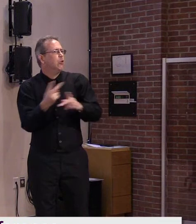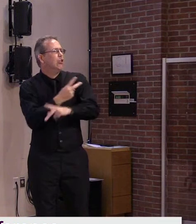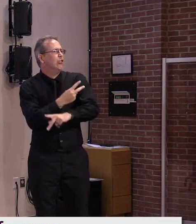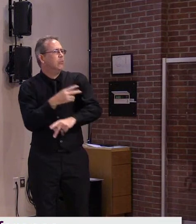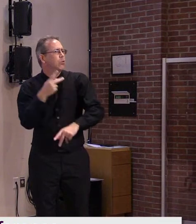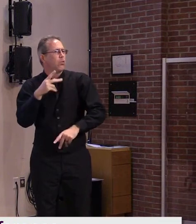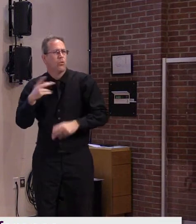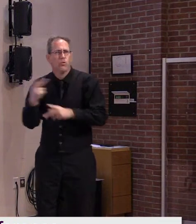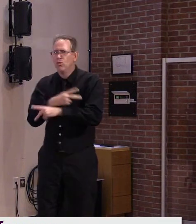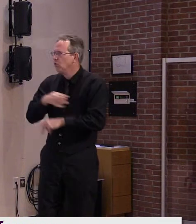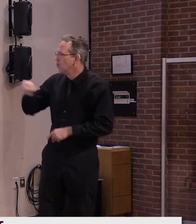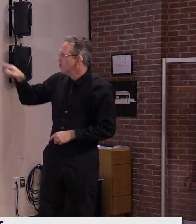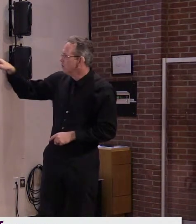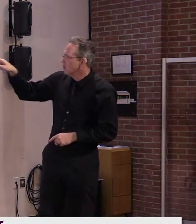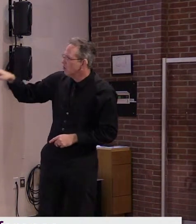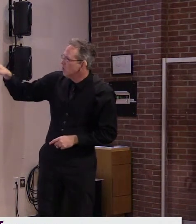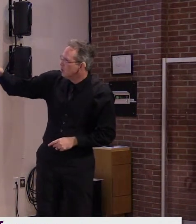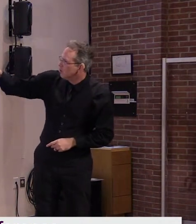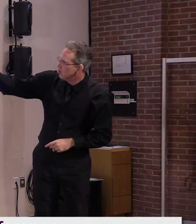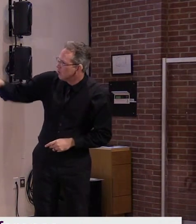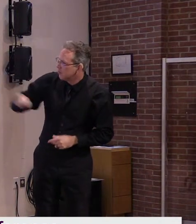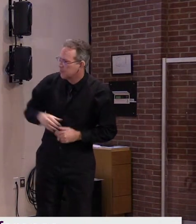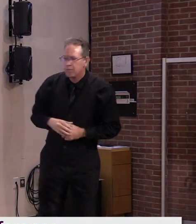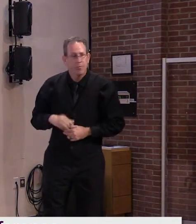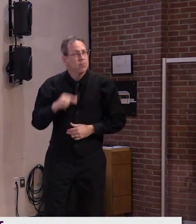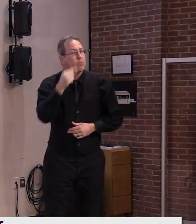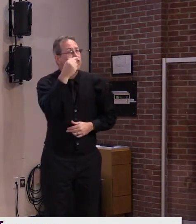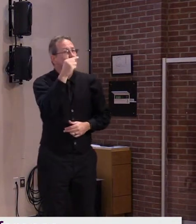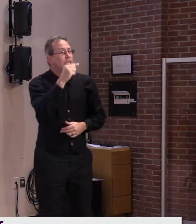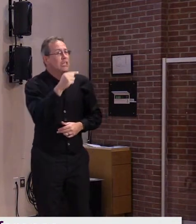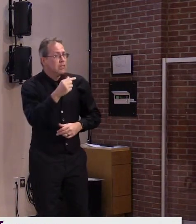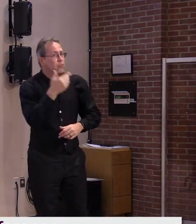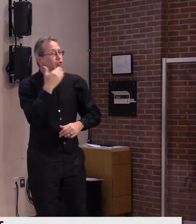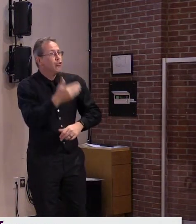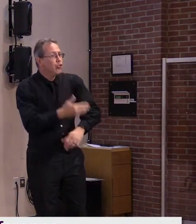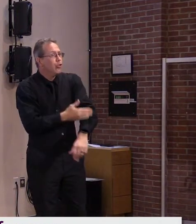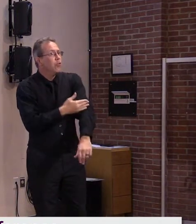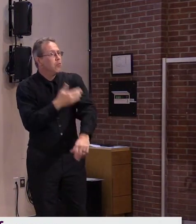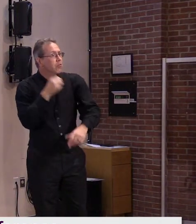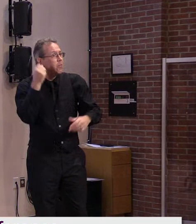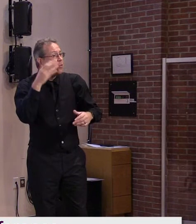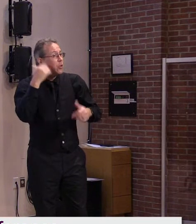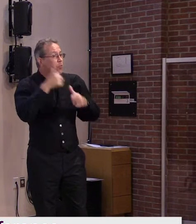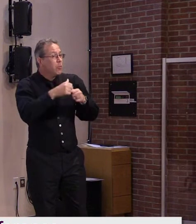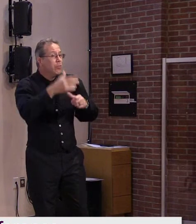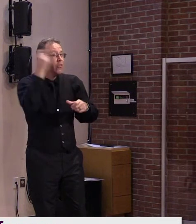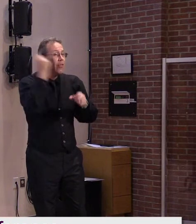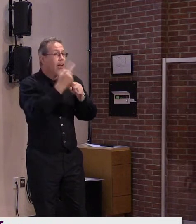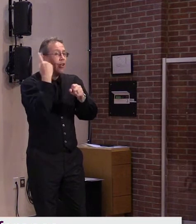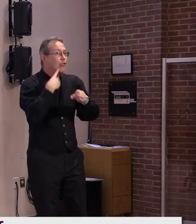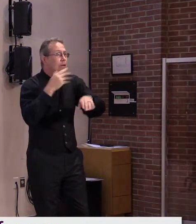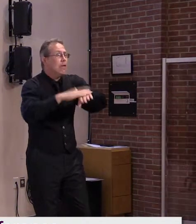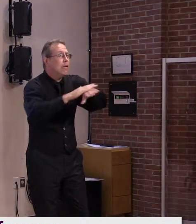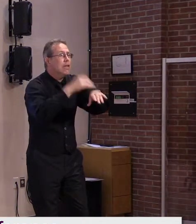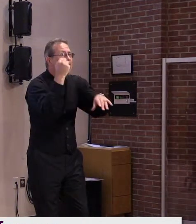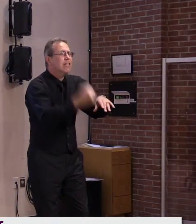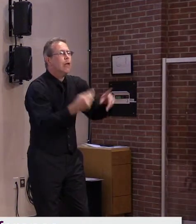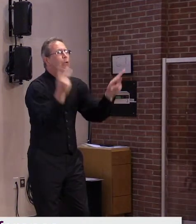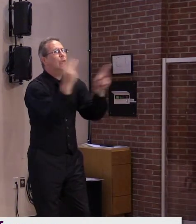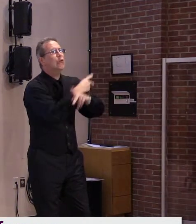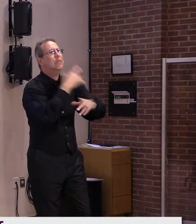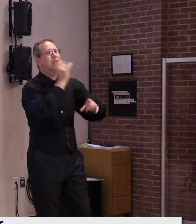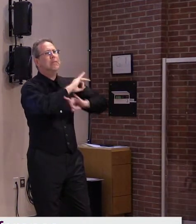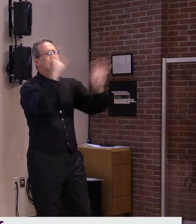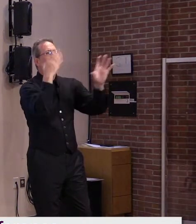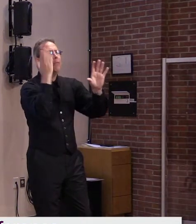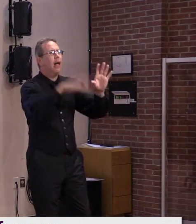in the sort of 25% range week over week. Similarly, out west in California, they have seen a great deal of improvement. Other